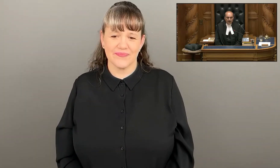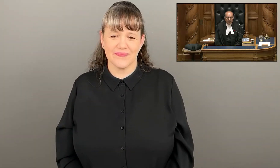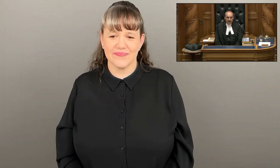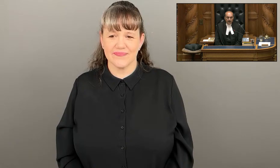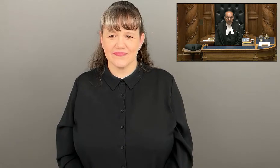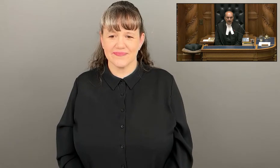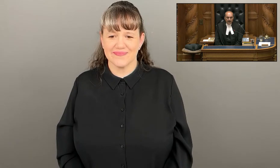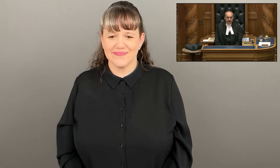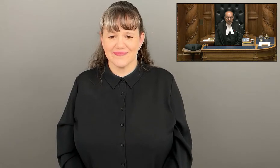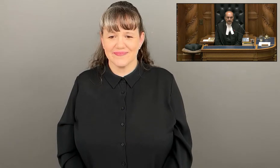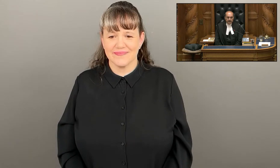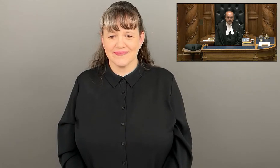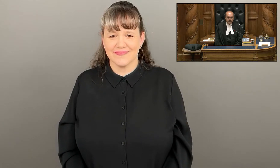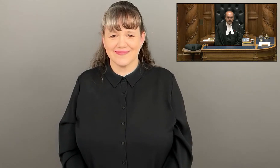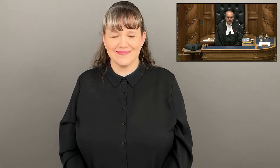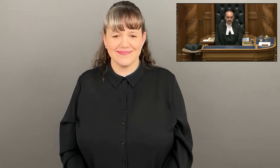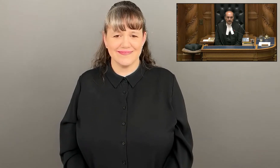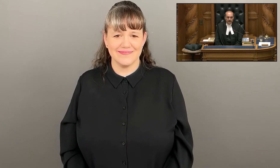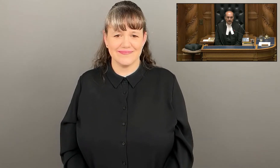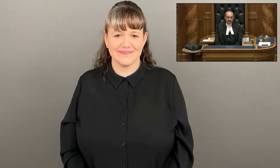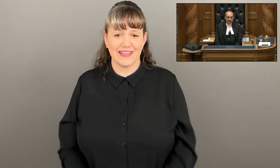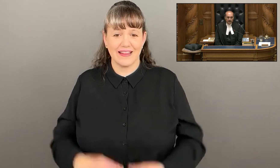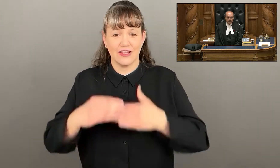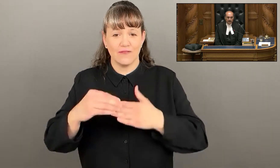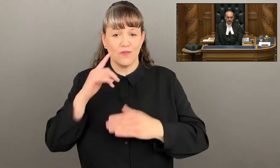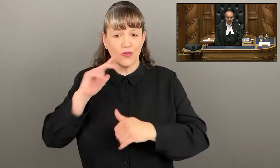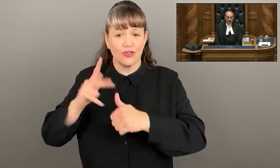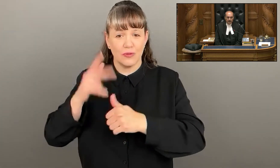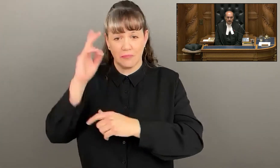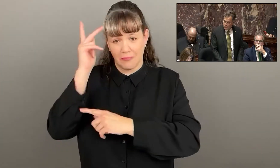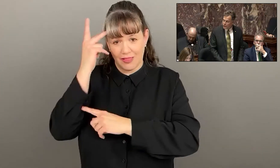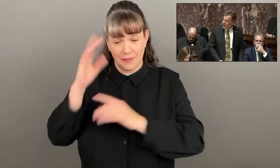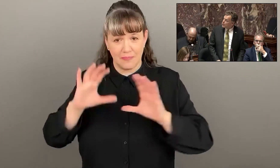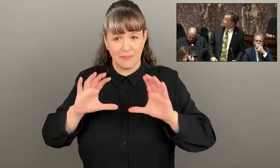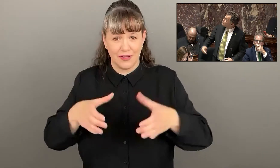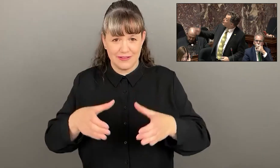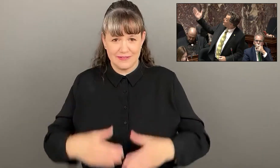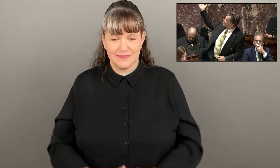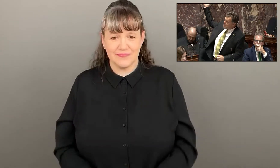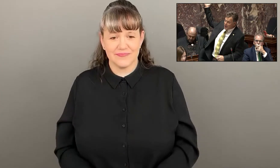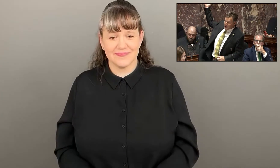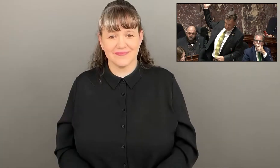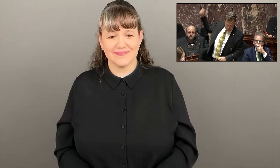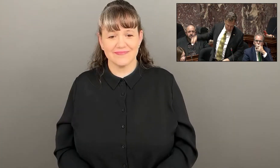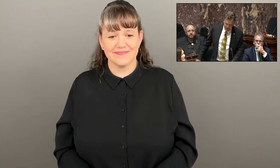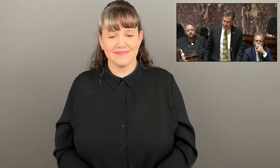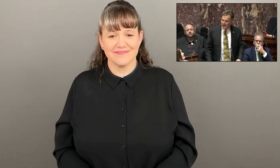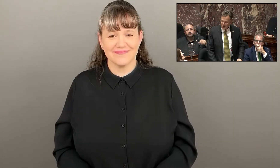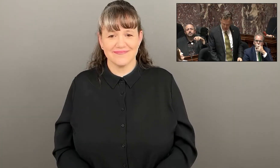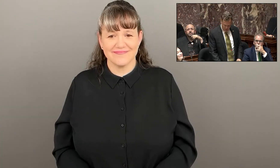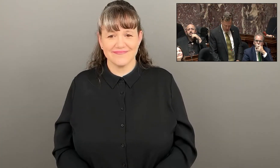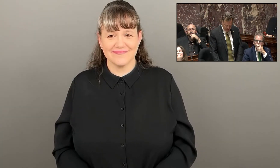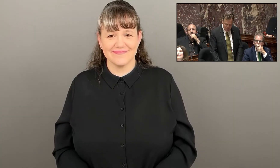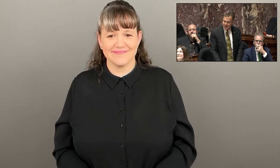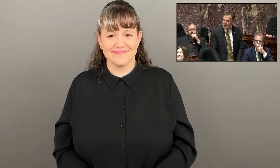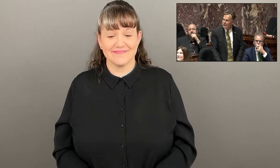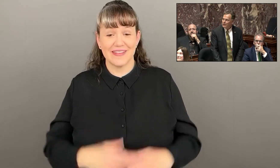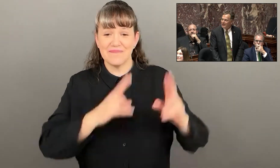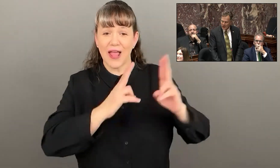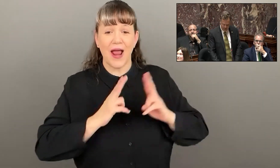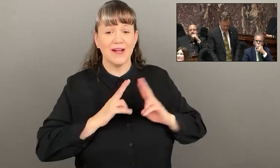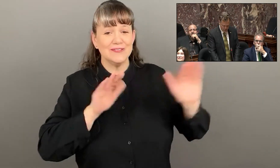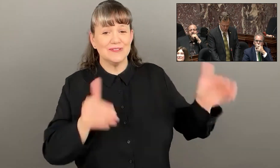Leader of the Third Party. Thank you, Mr. Speaker. I'm very honored to introduce the House to my parents, Mary and